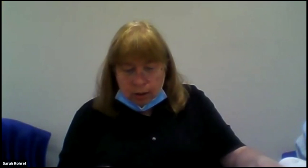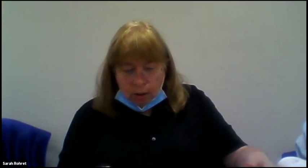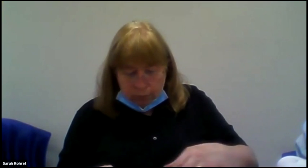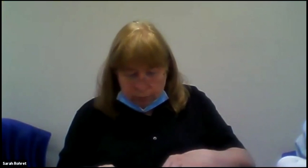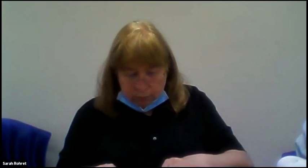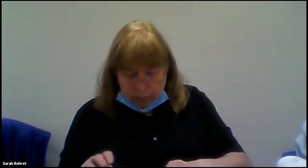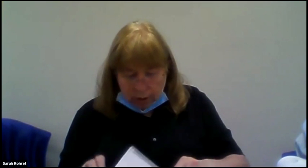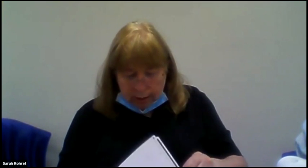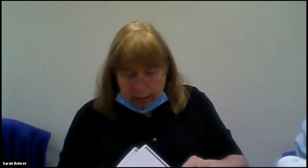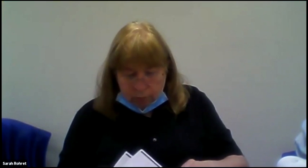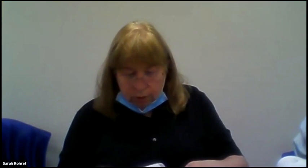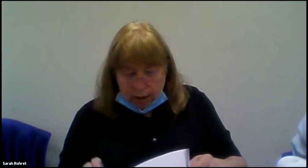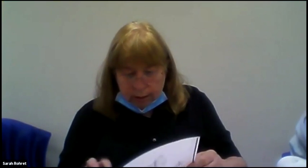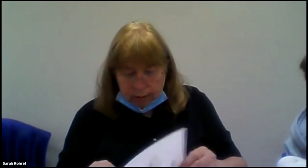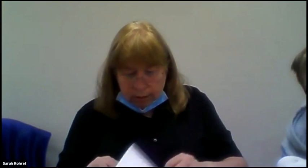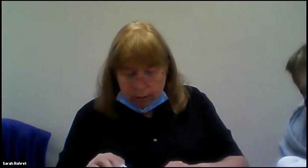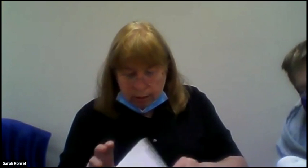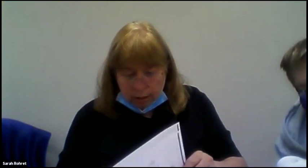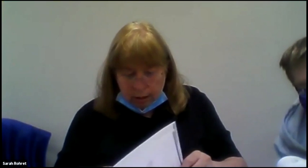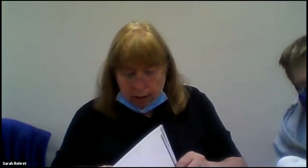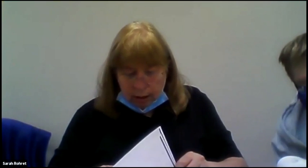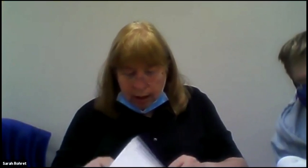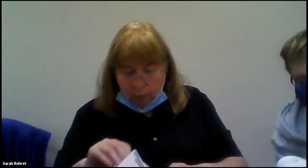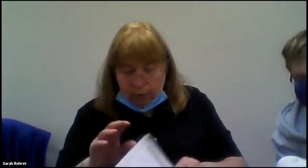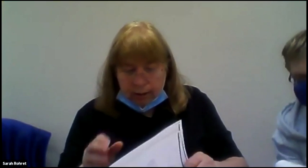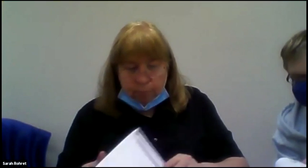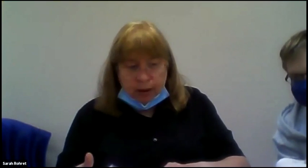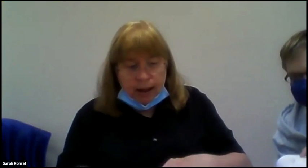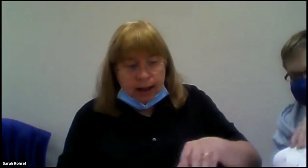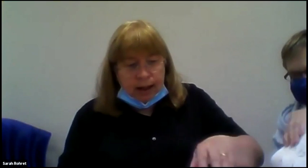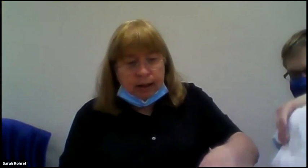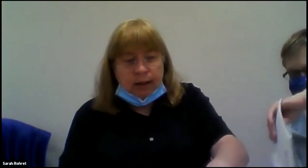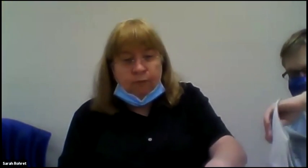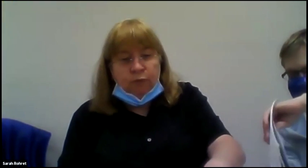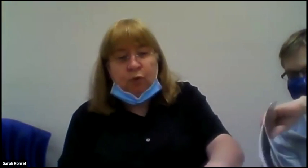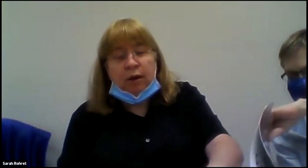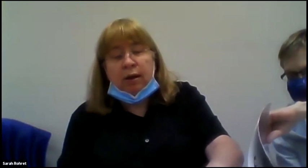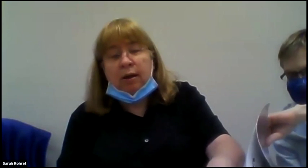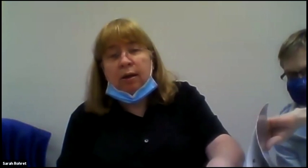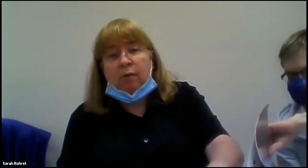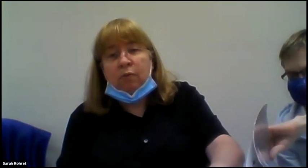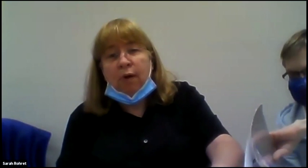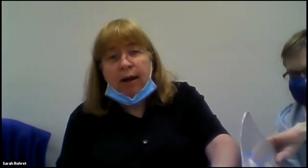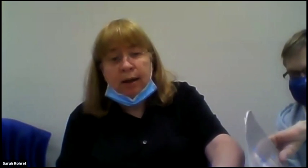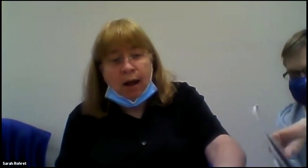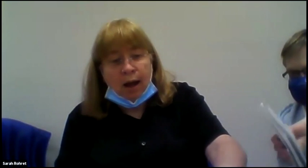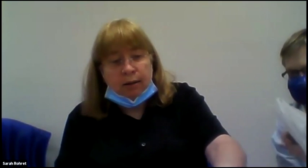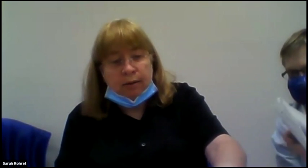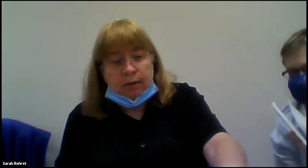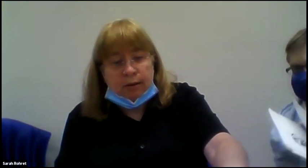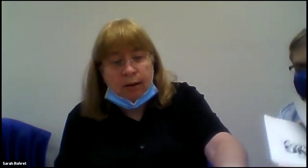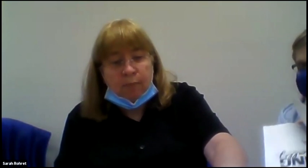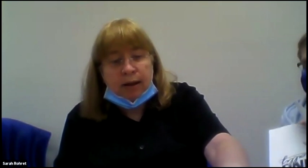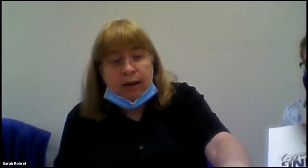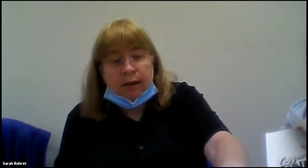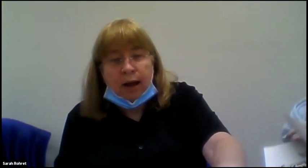So, I think we're done. Now we can play it and see if you can recognize some of these that I